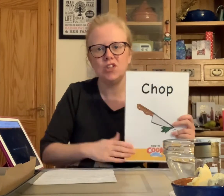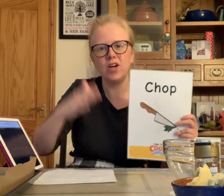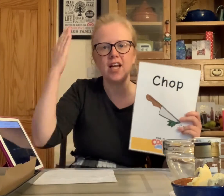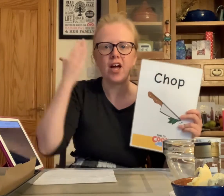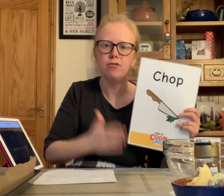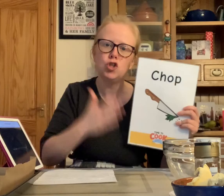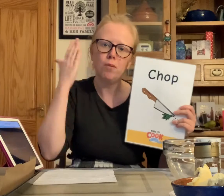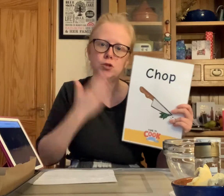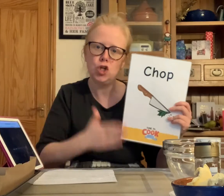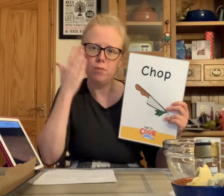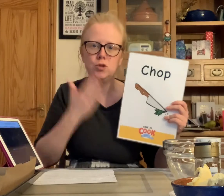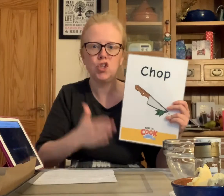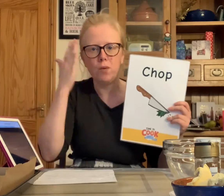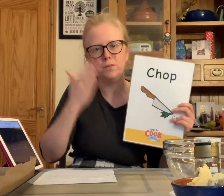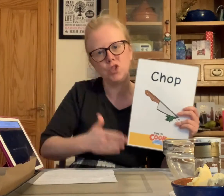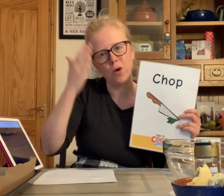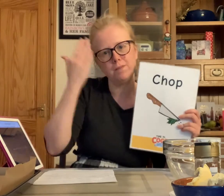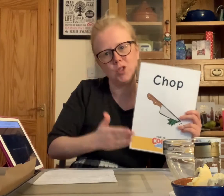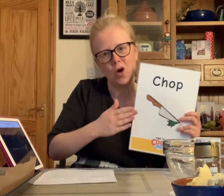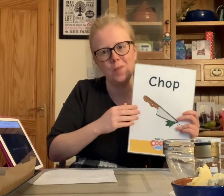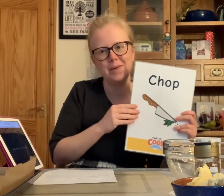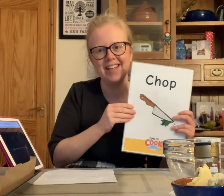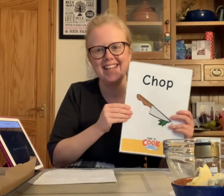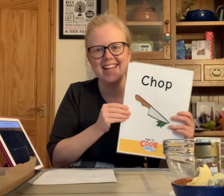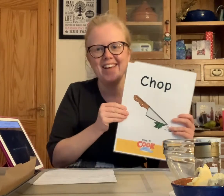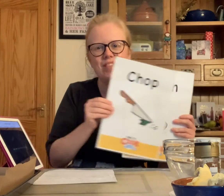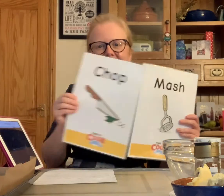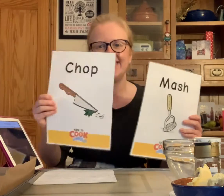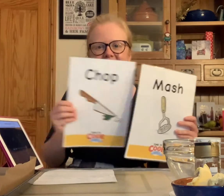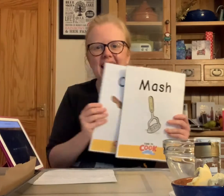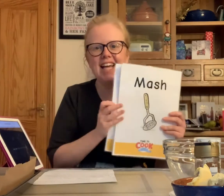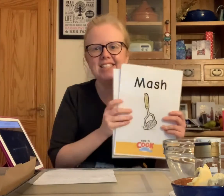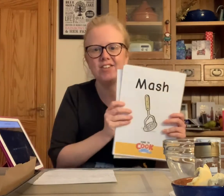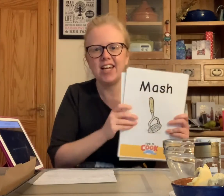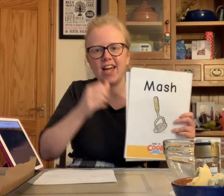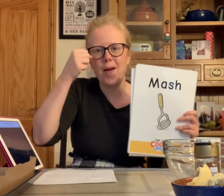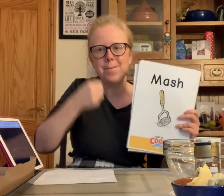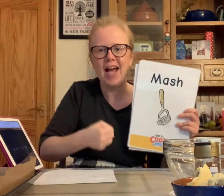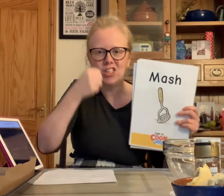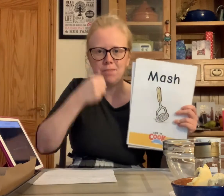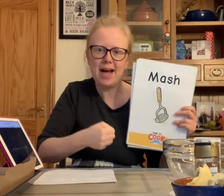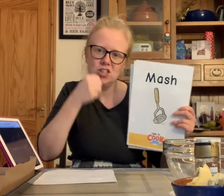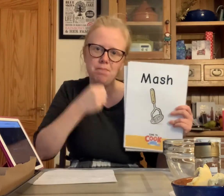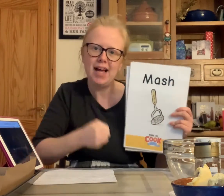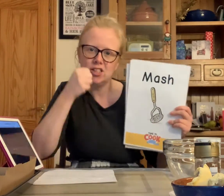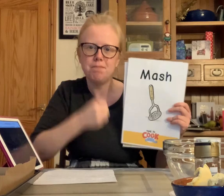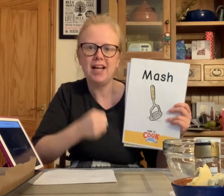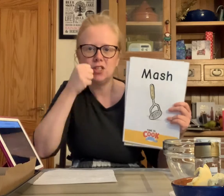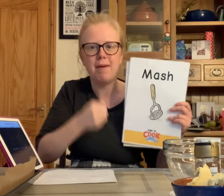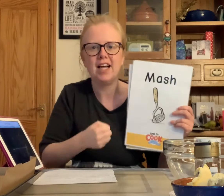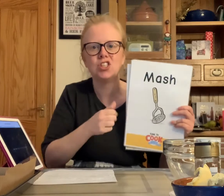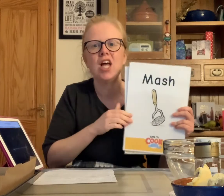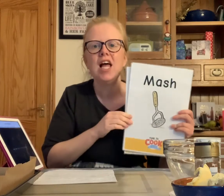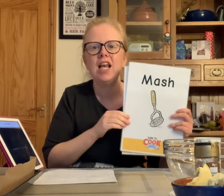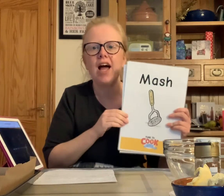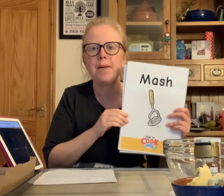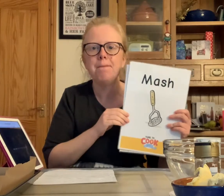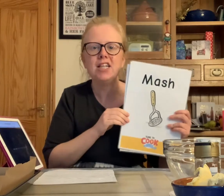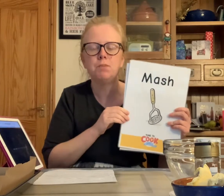going to go chop, chop, chop, chop, chop. When you see this, you're going to go mash, mash, mash, mash, mash, like mashed